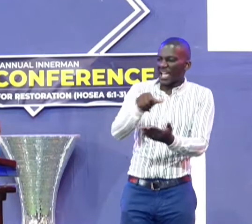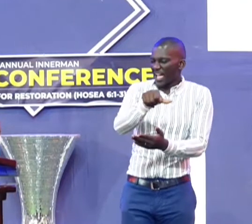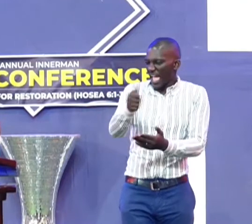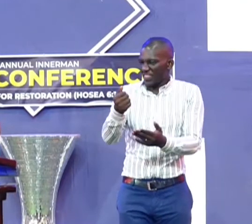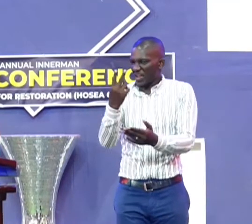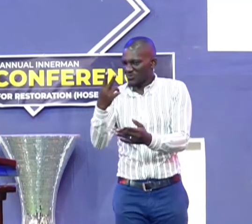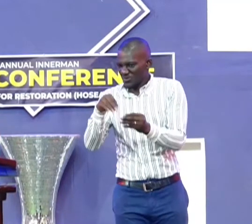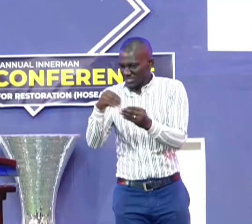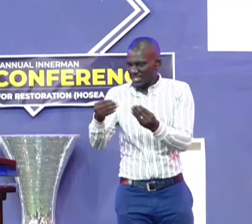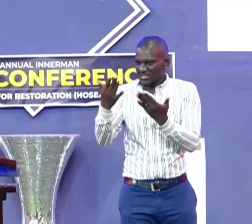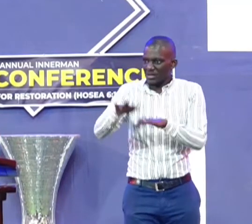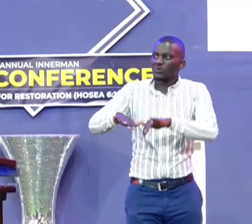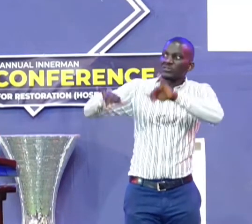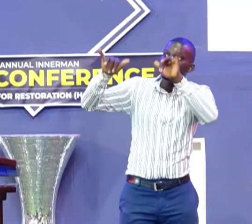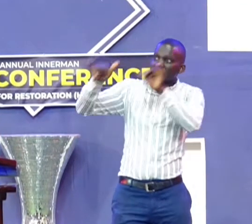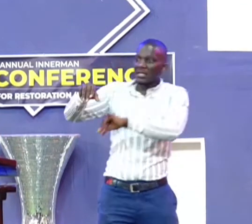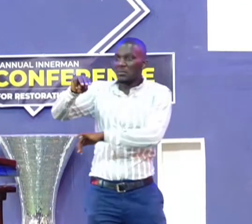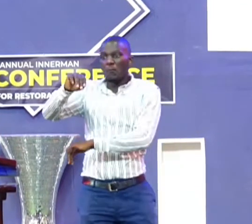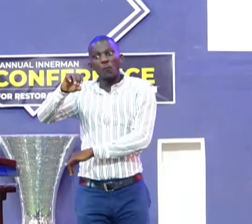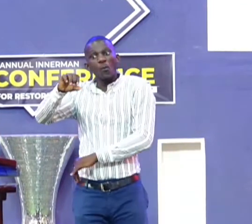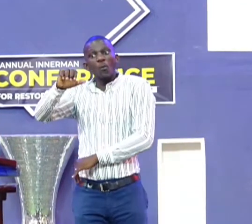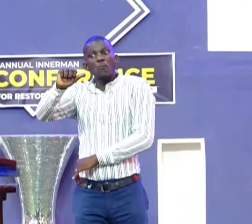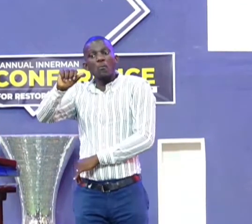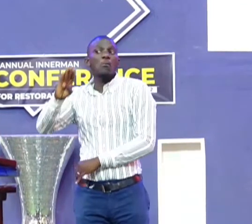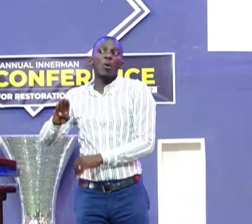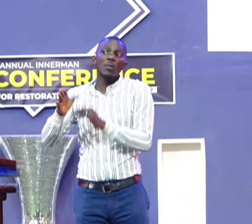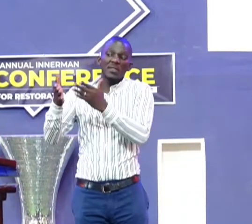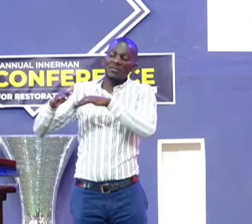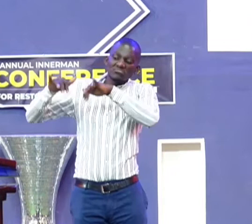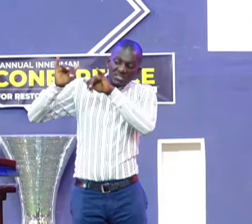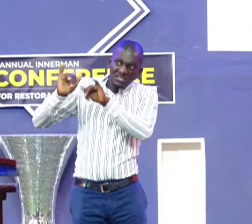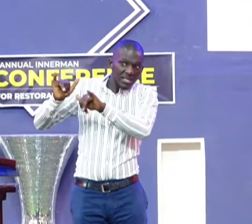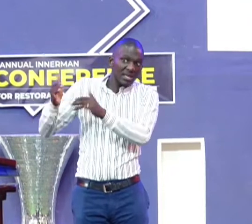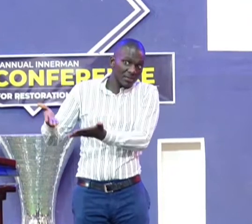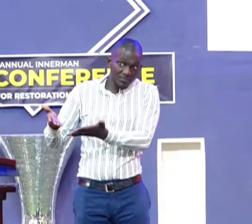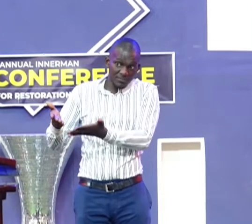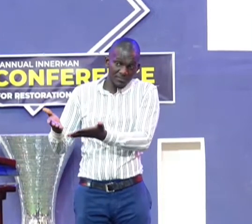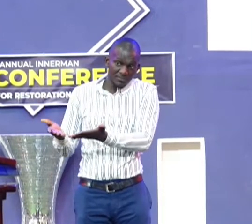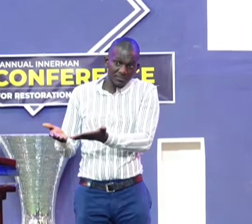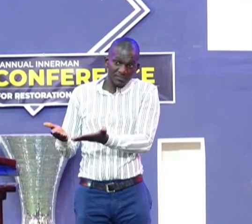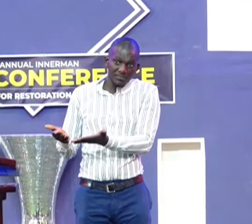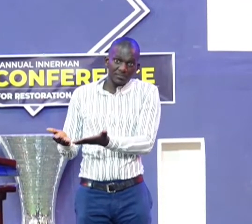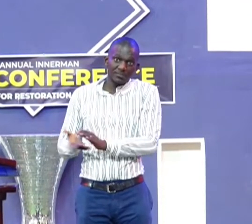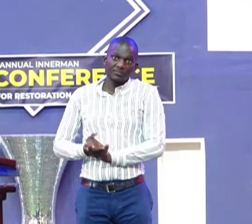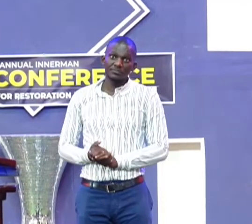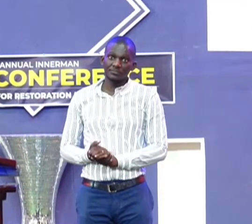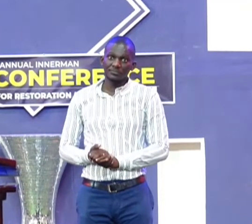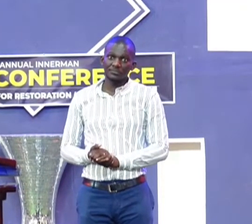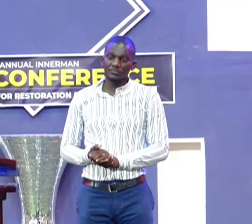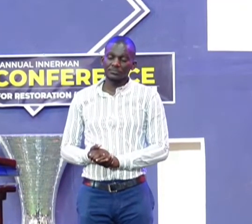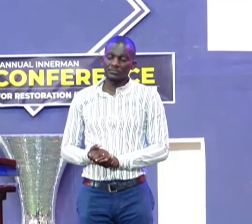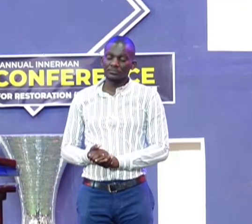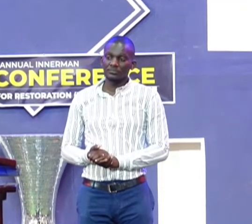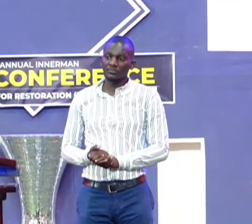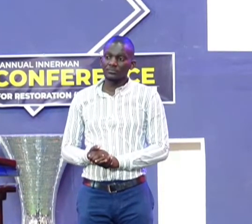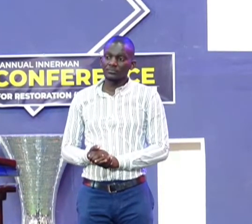ba Moabu. Maybe by birth. The children of the Kilion and the brother would be